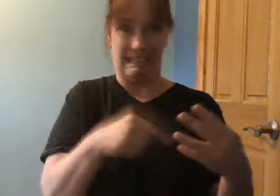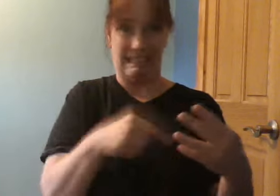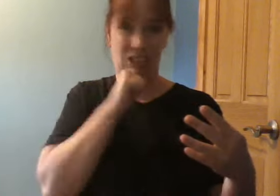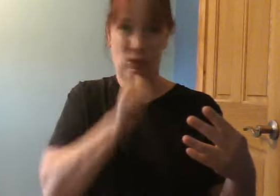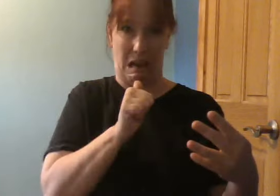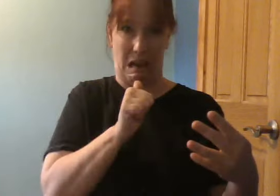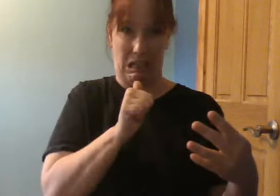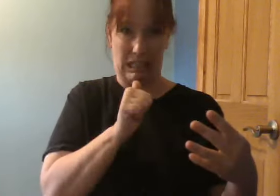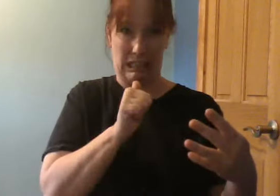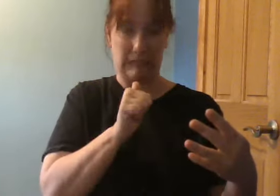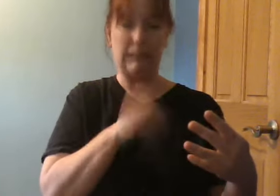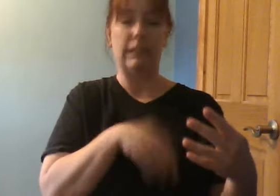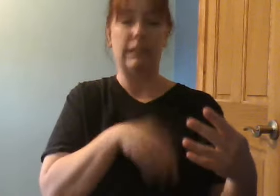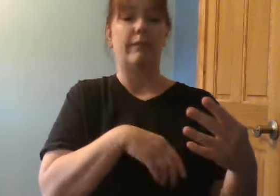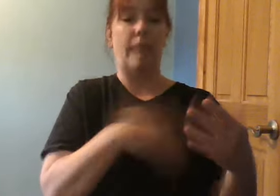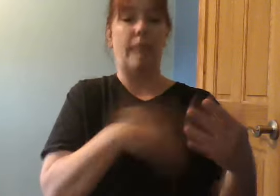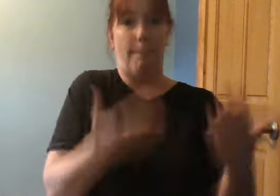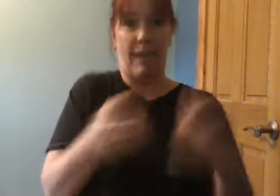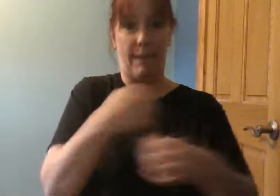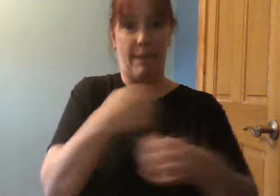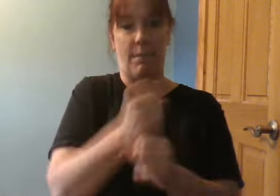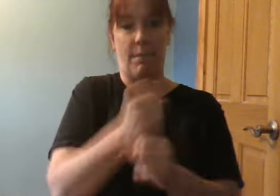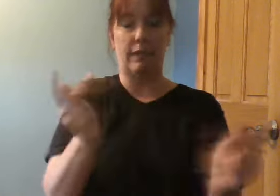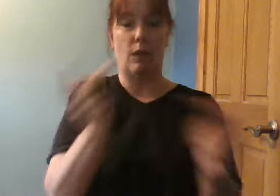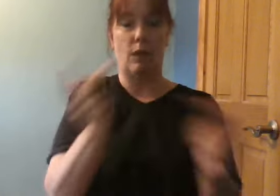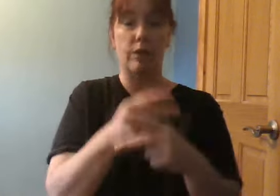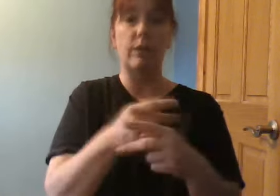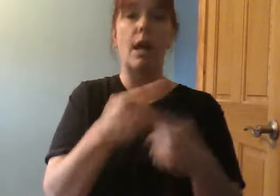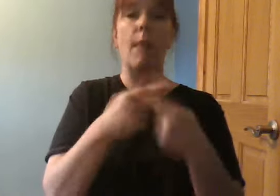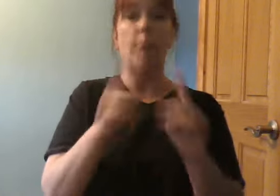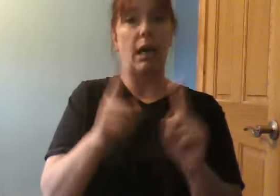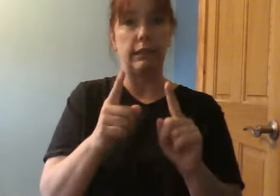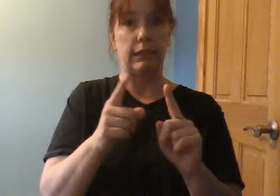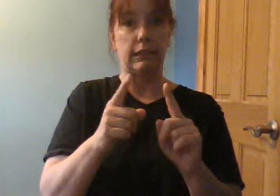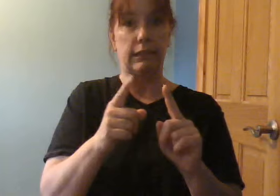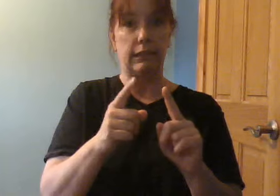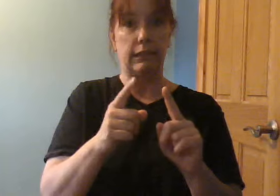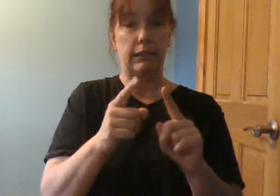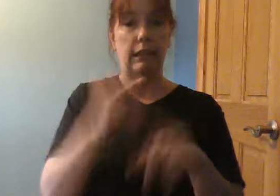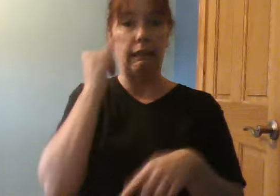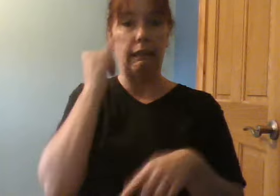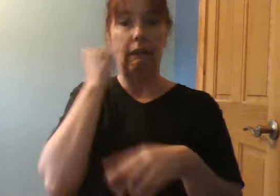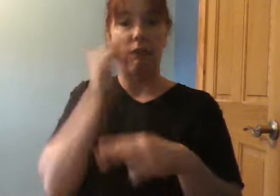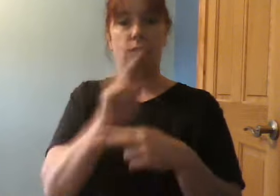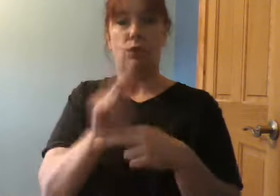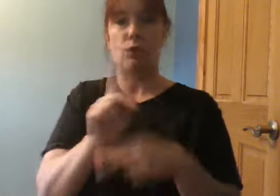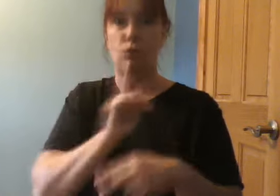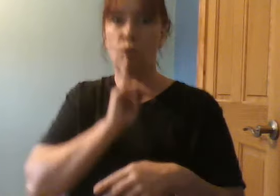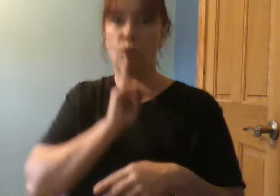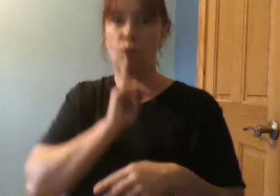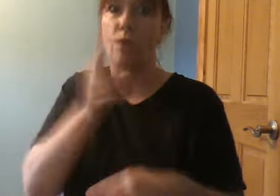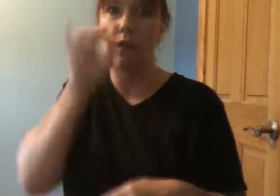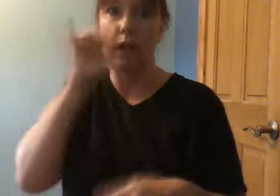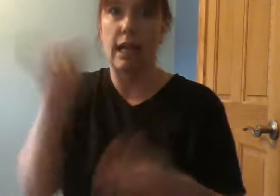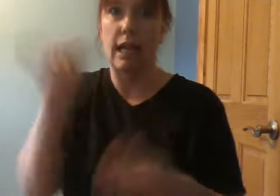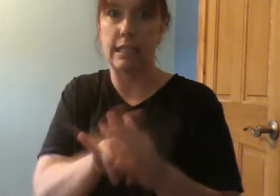make some problems worse. The more times you're forced to use your real identity, certainly in transactional terms, the more likely that identity is to get